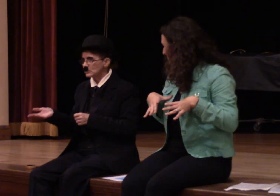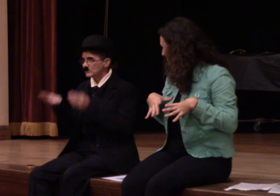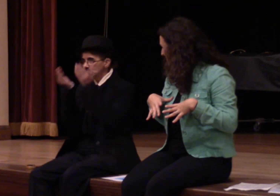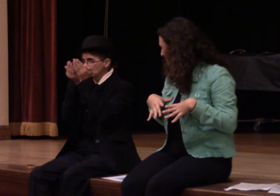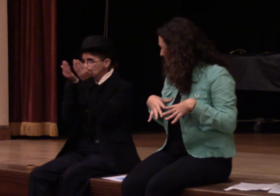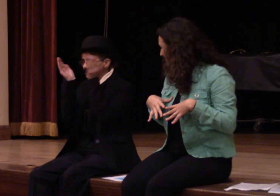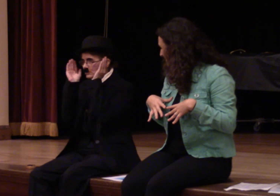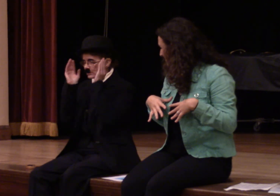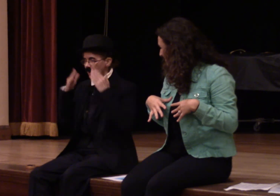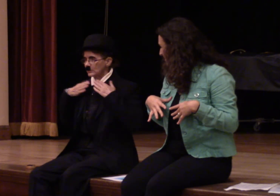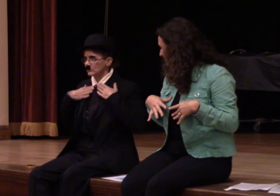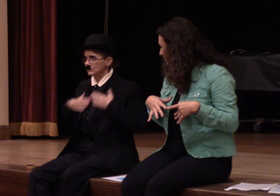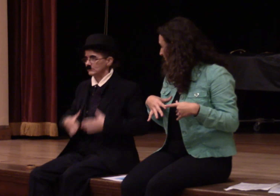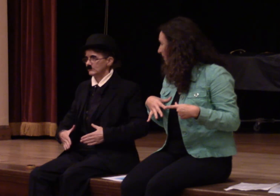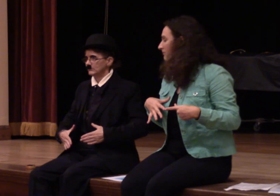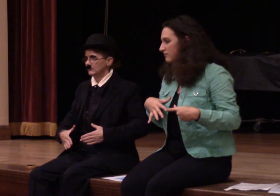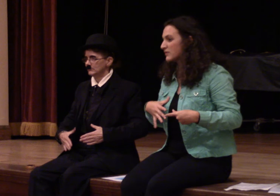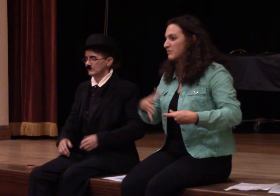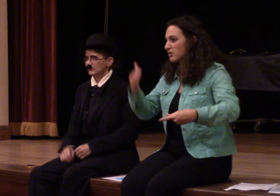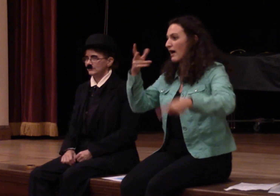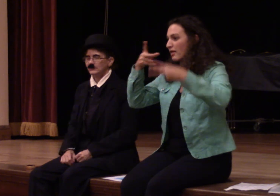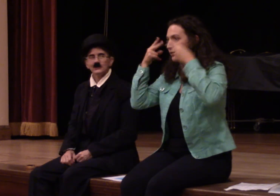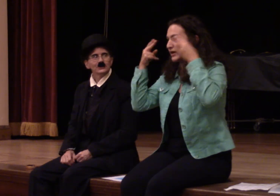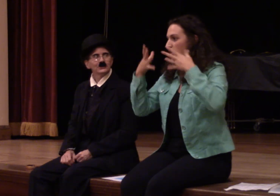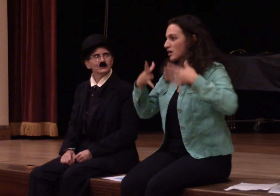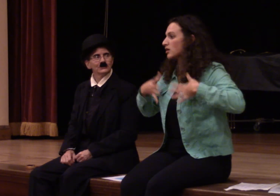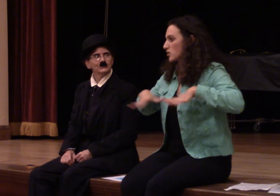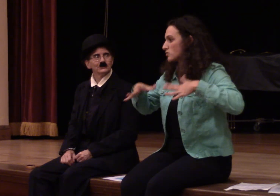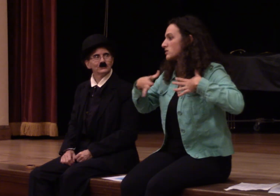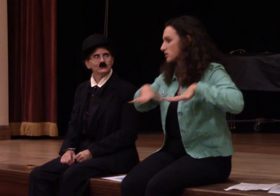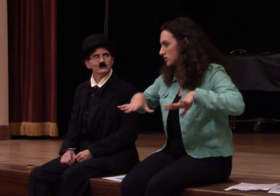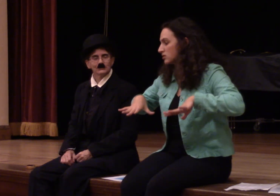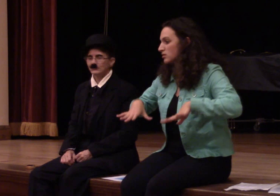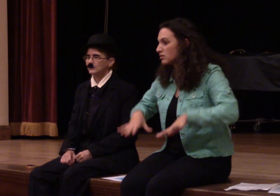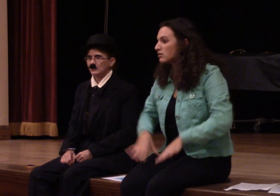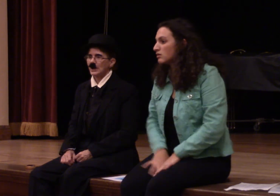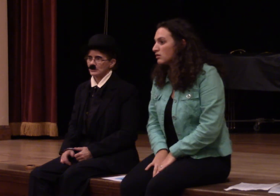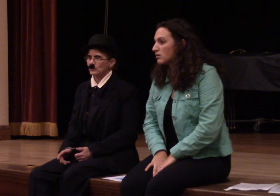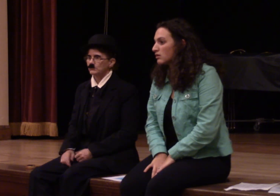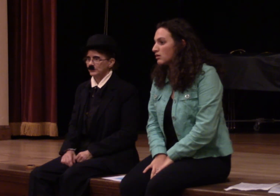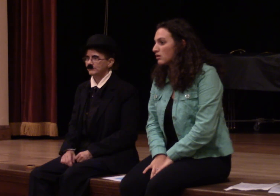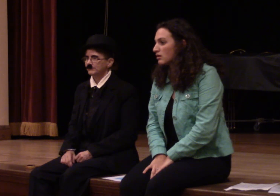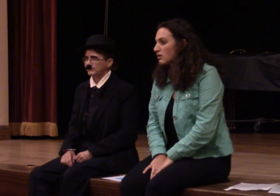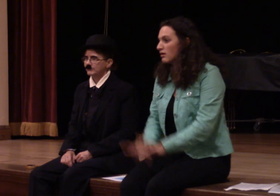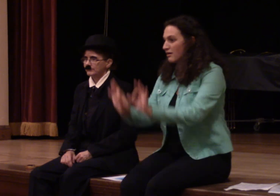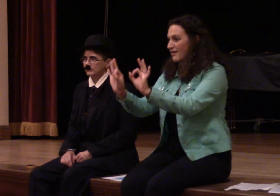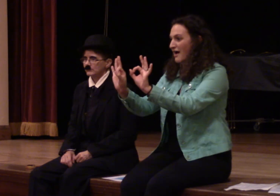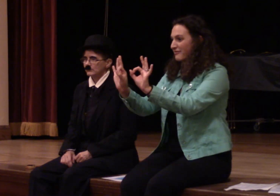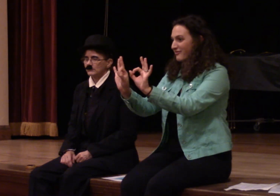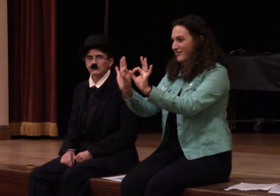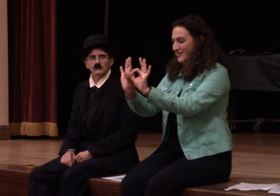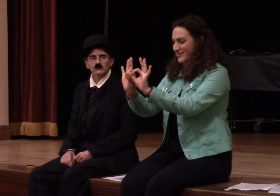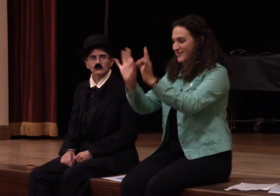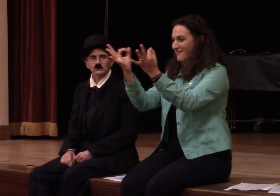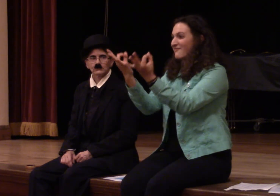Vacation. Yep. So Halloween clothes. This is big, what's family again? Like, F, oh, F.